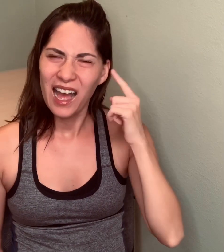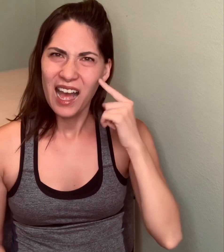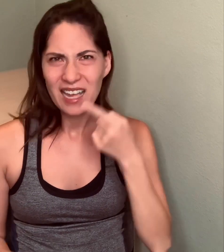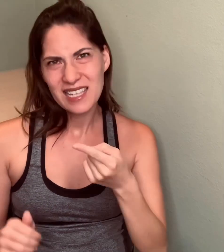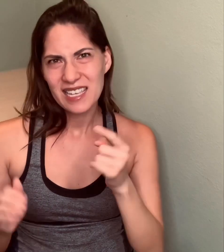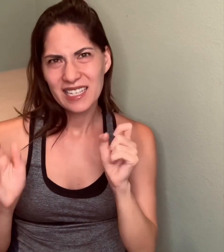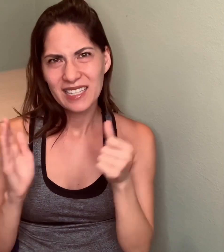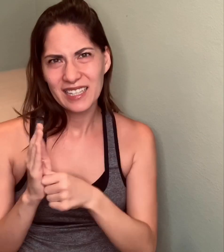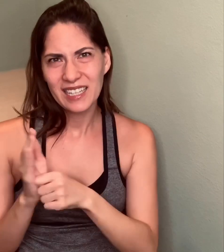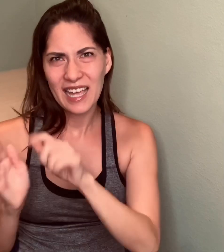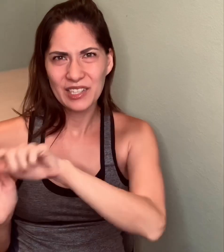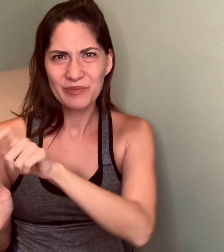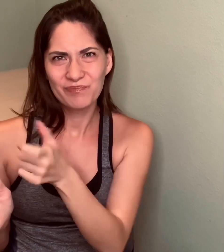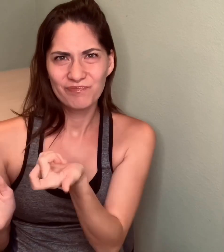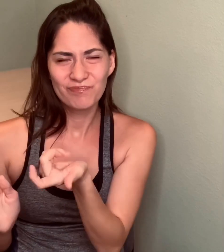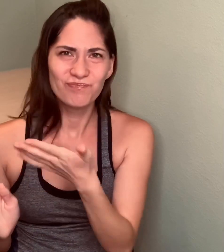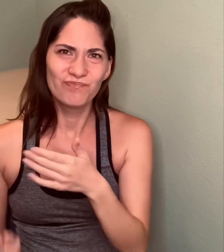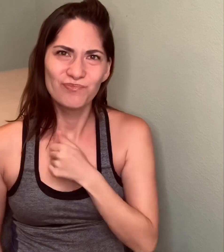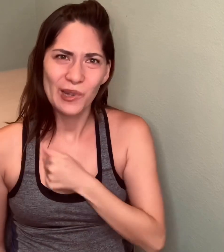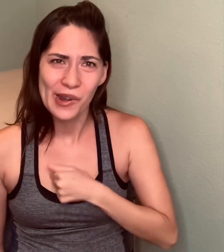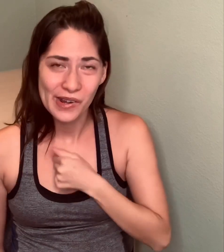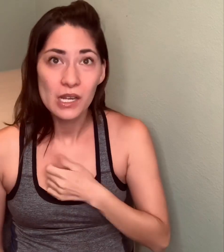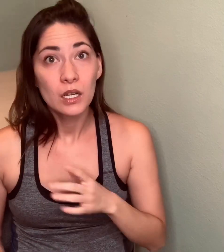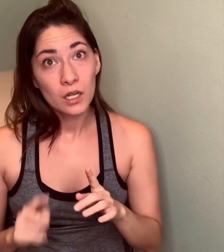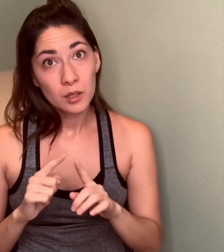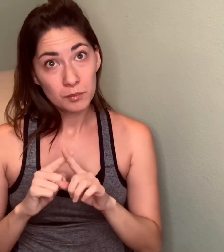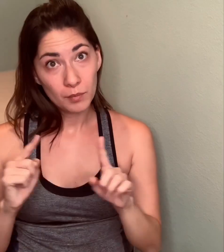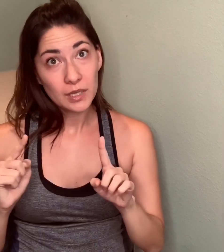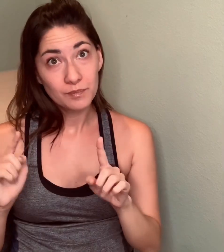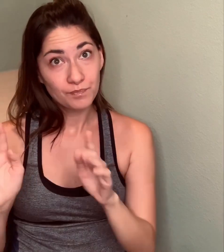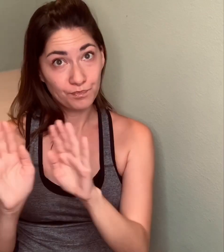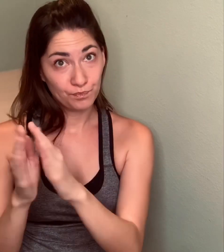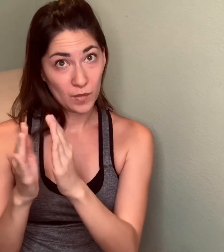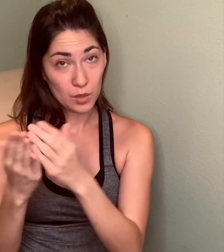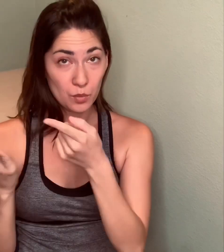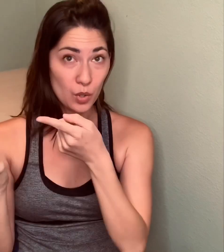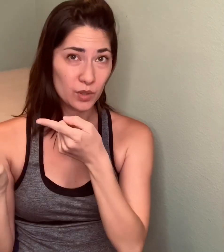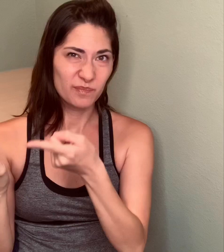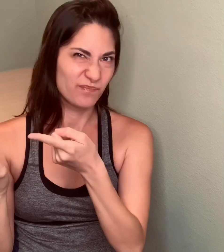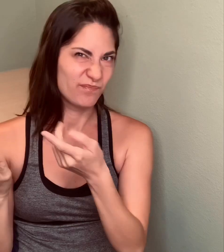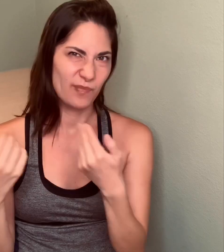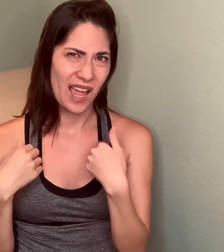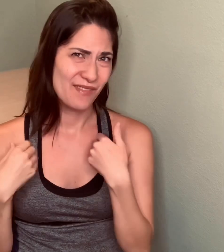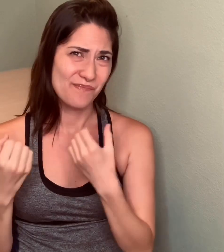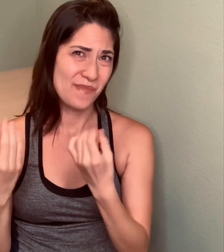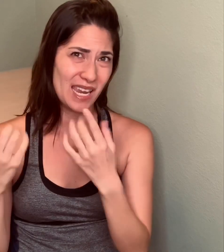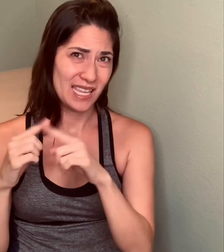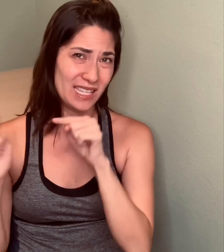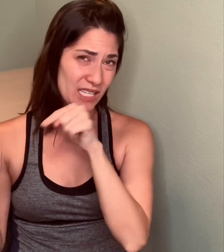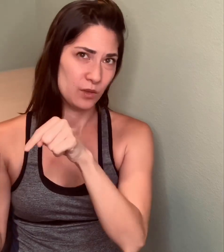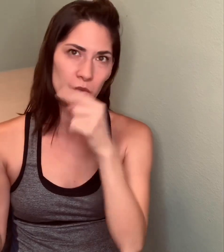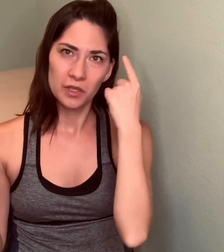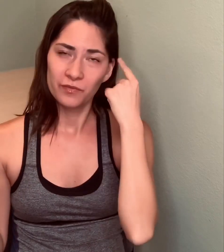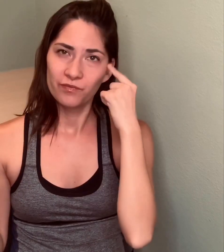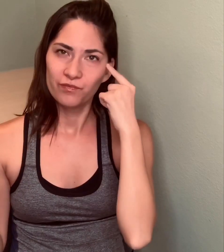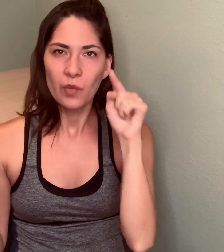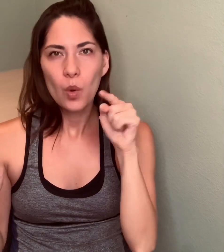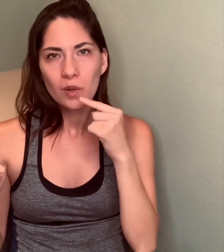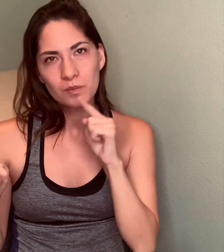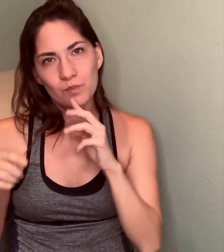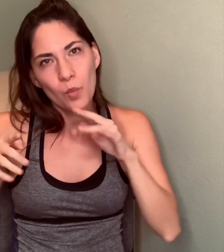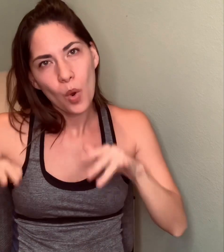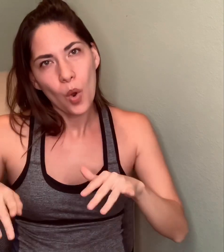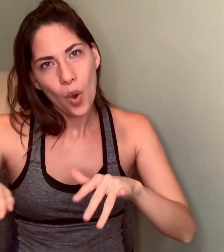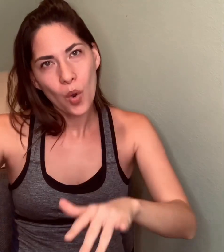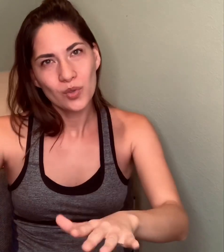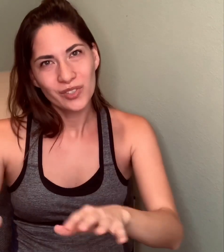Own Journey is basically, they have a few different ones, but this one is for a water adventure. And basically